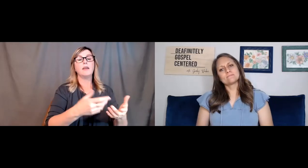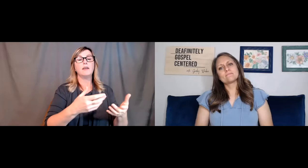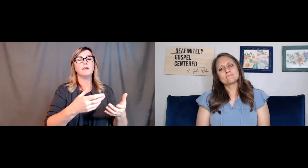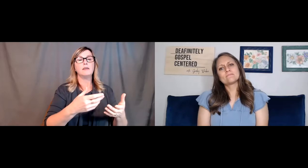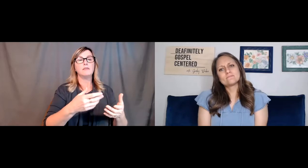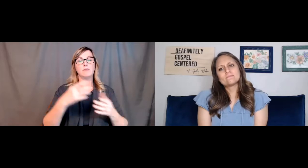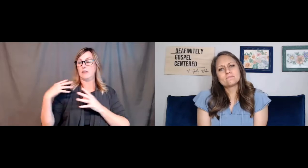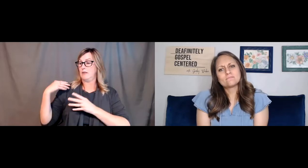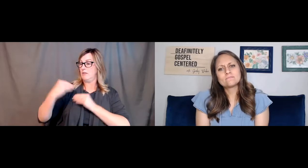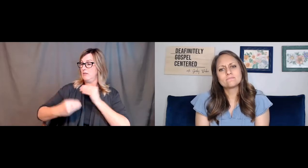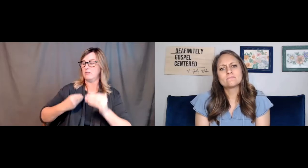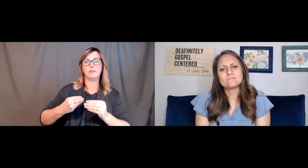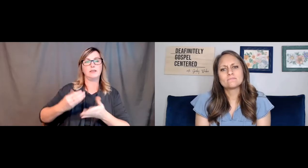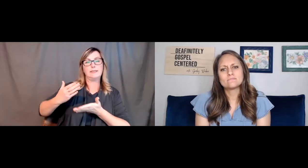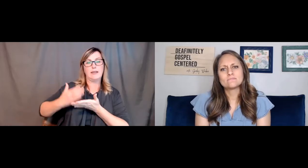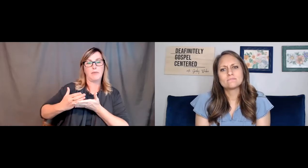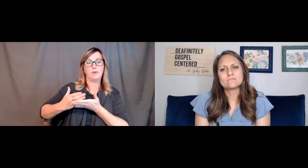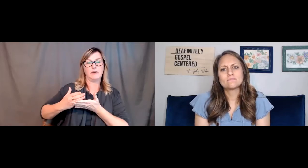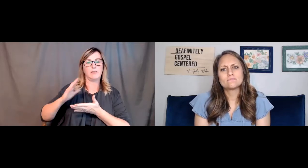will have passed away.